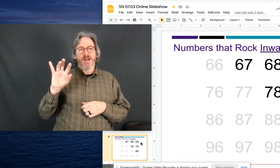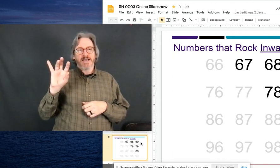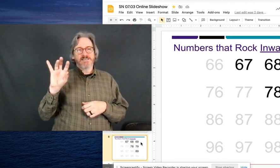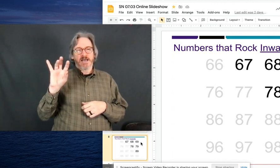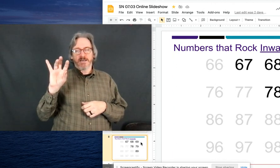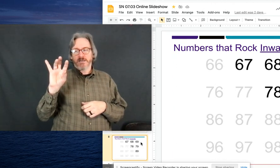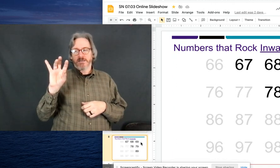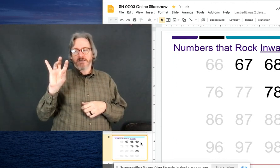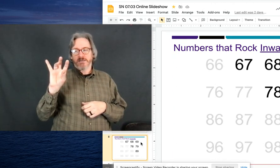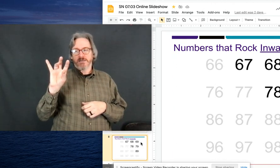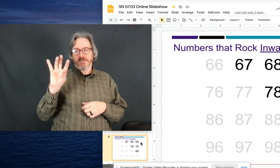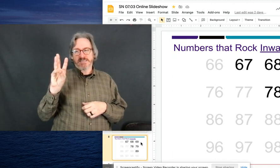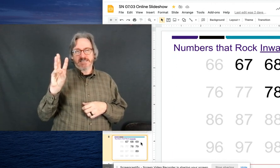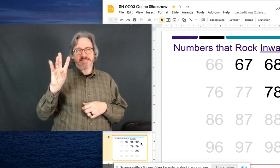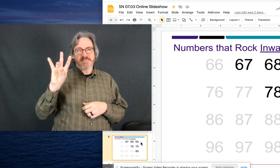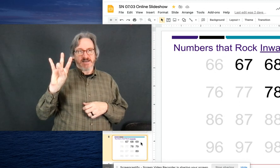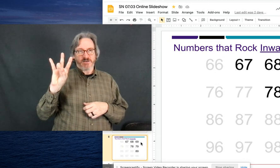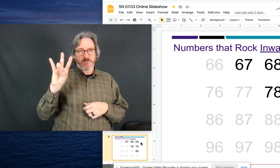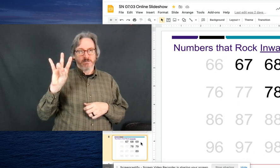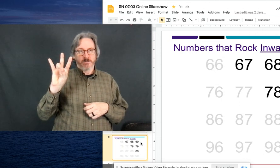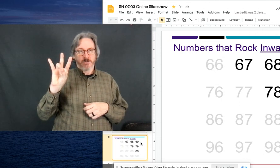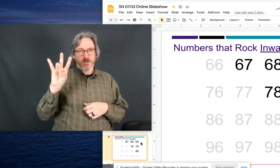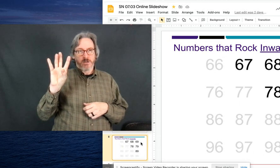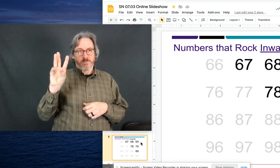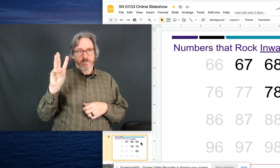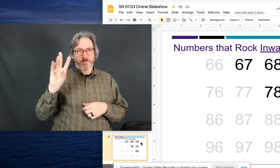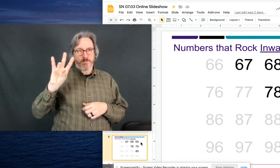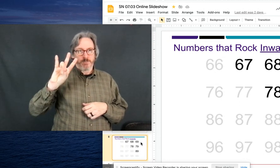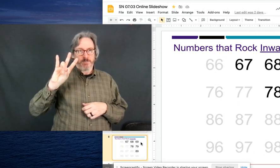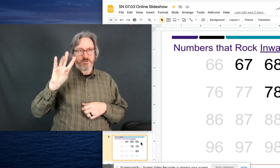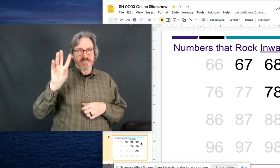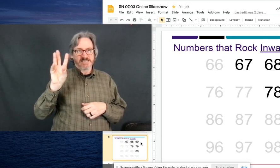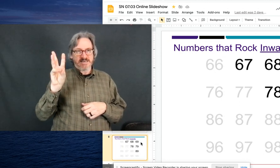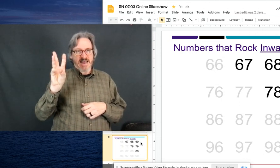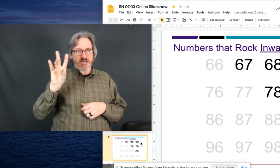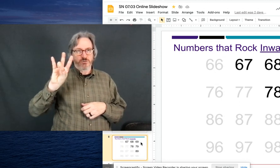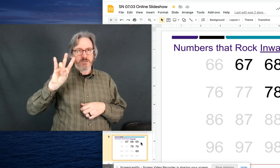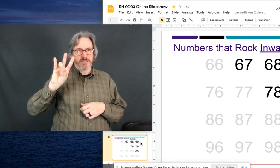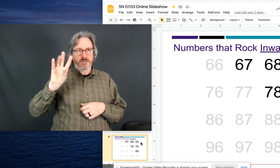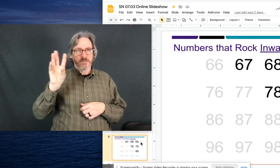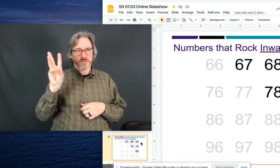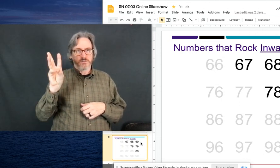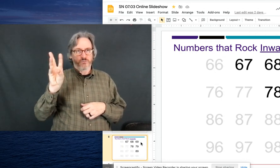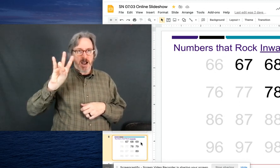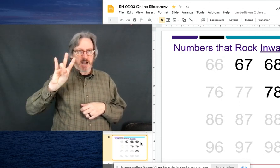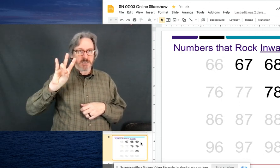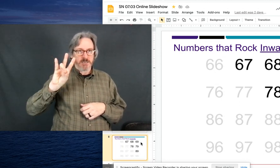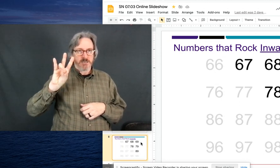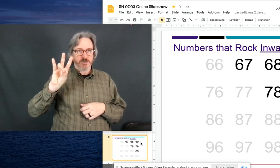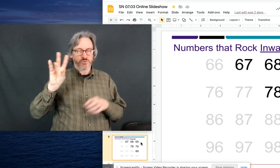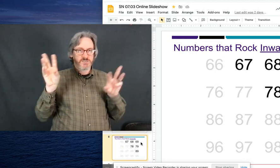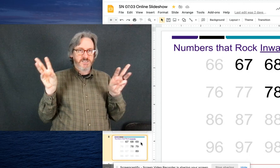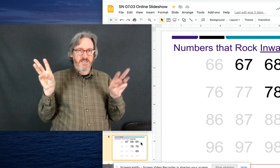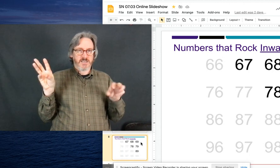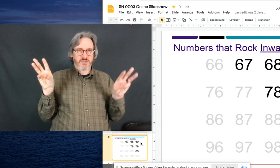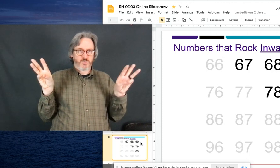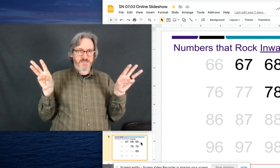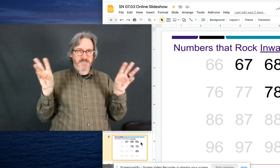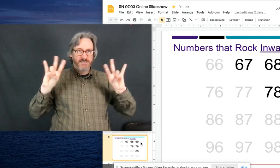When I sign 67, there is a natural little rock towards